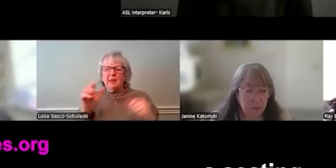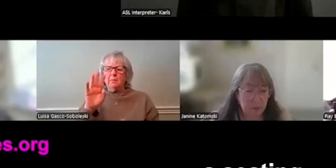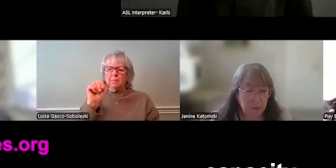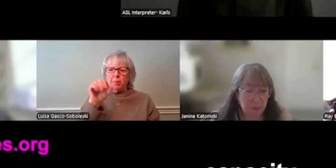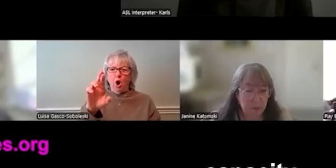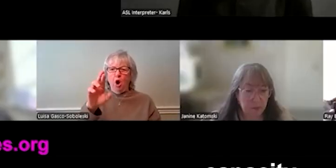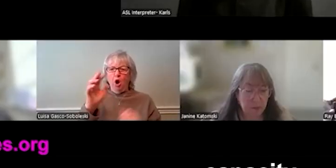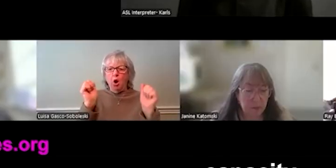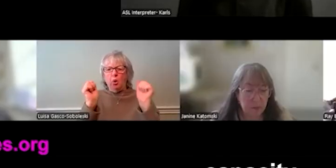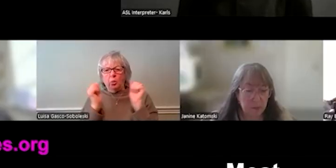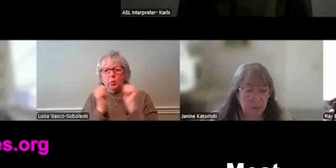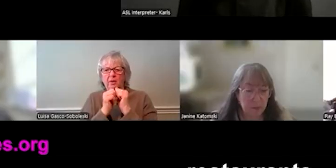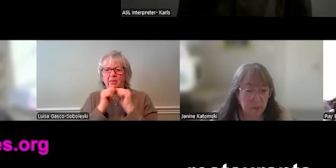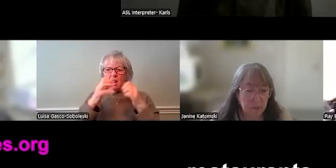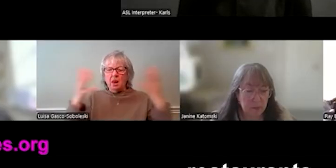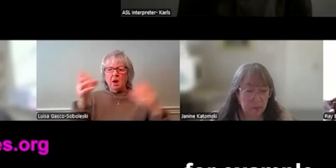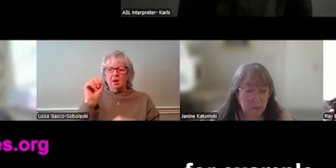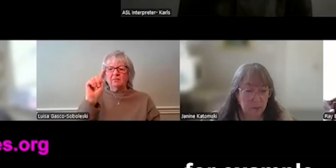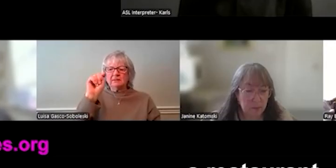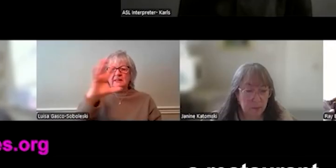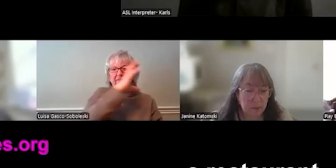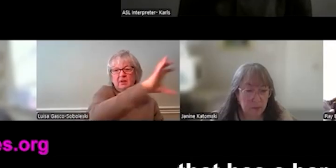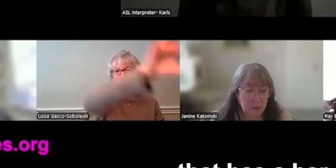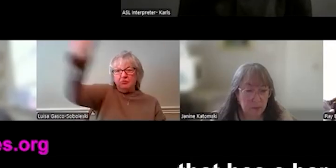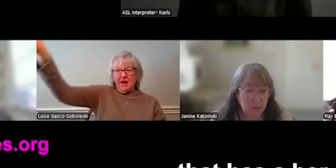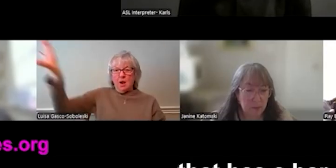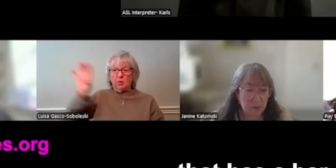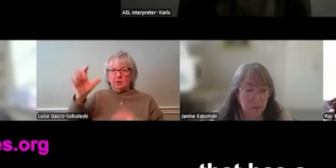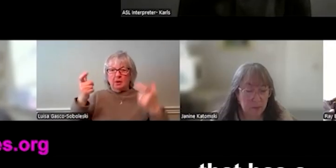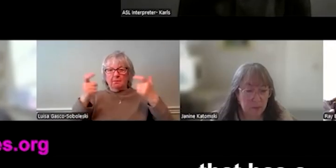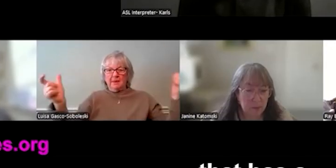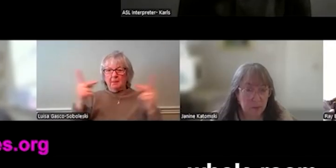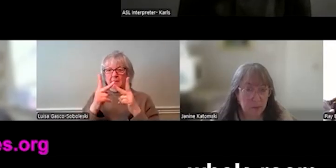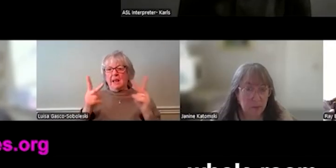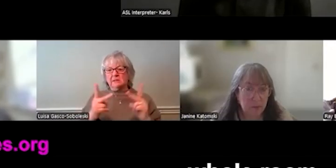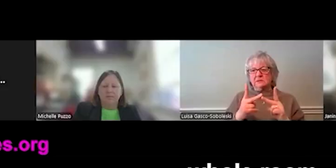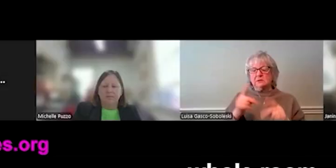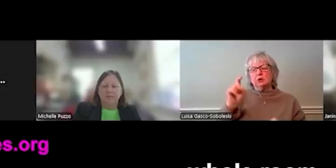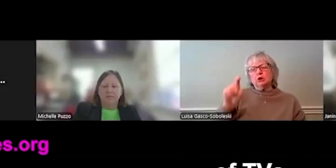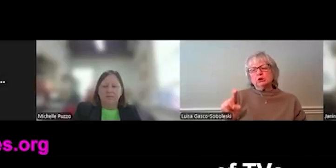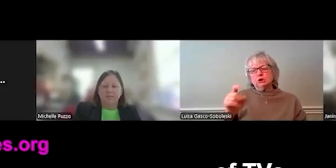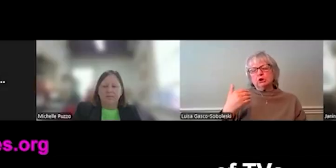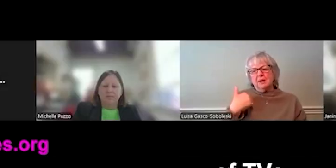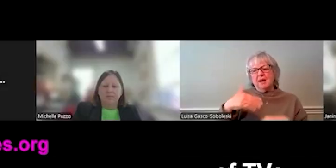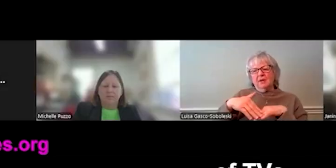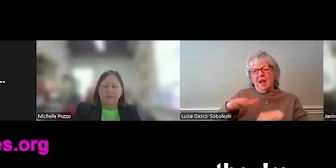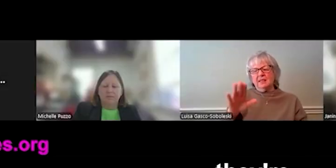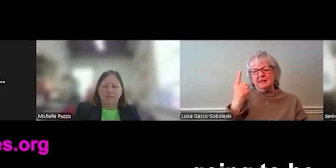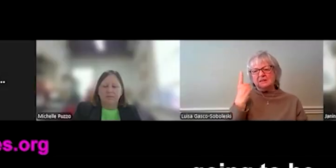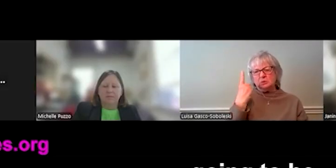On the seating capacity. Most restaurants, for example, a restaurant that has a bar that has a whole room of